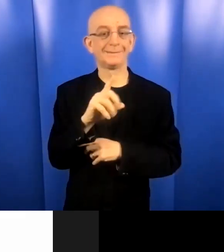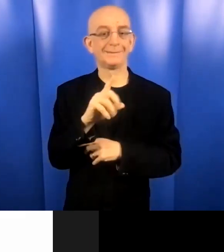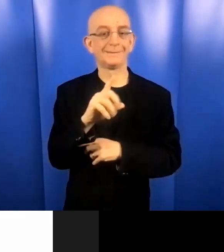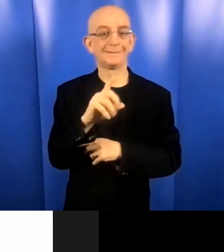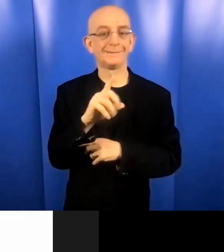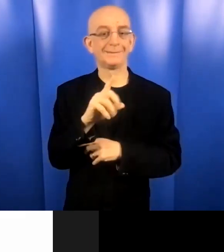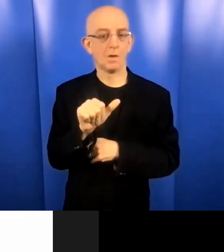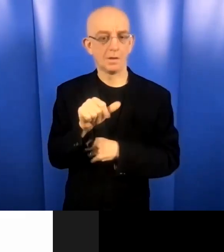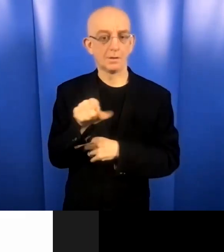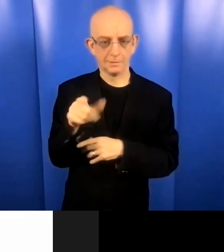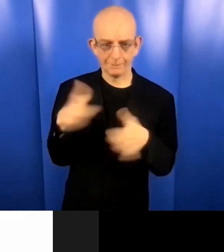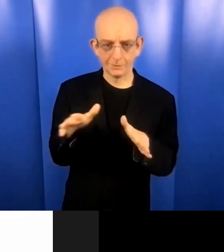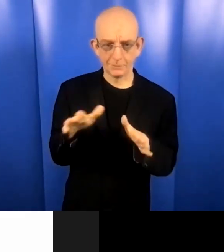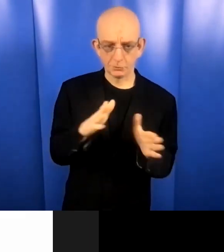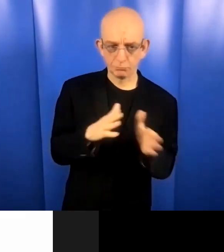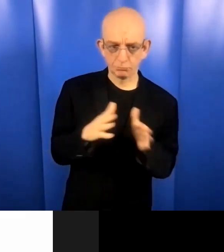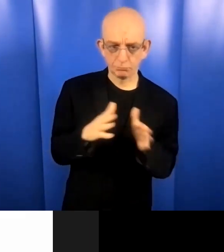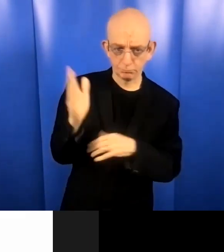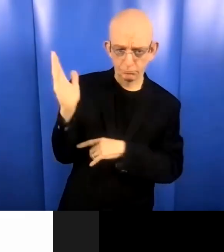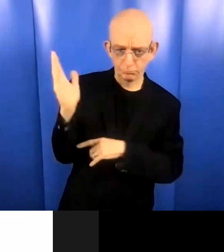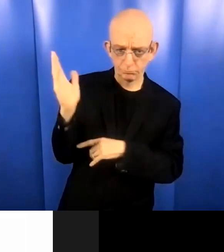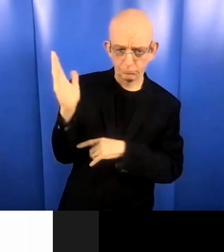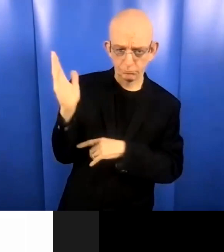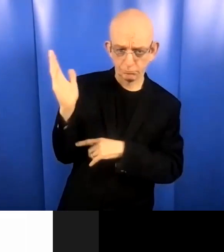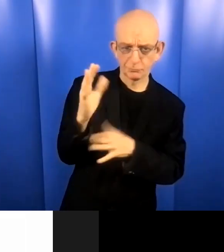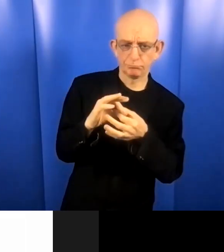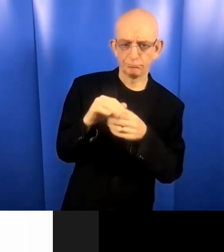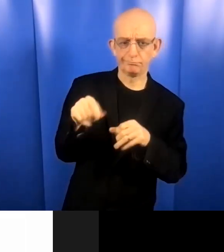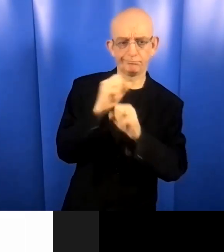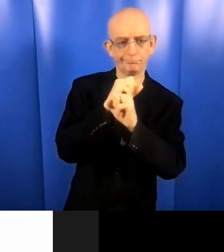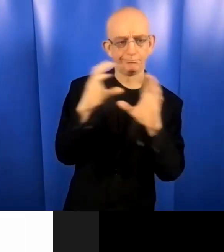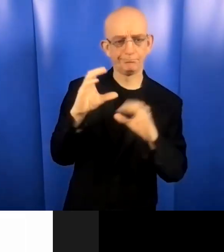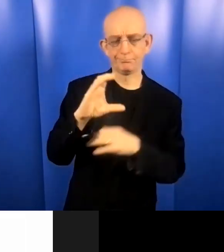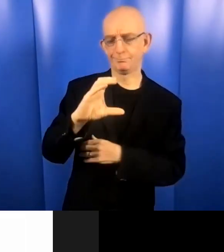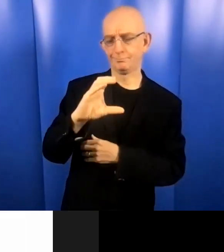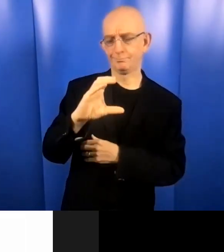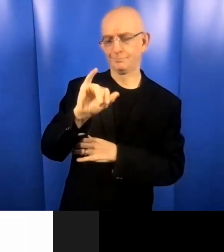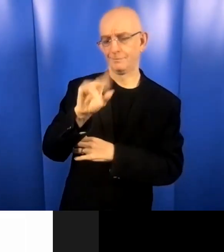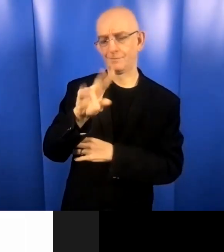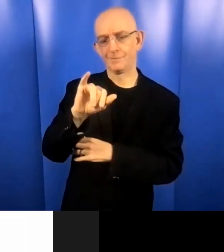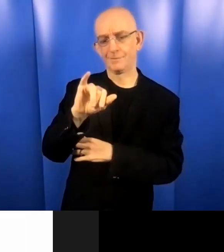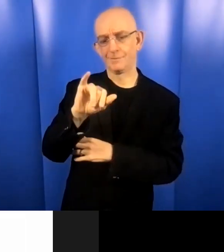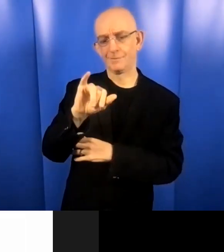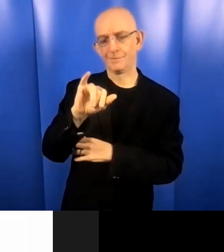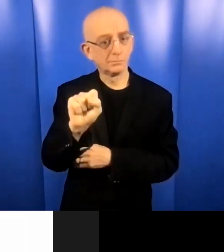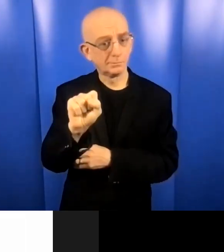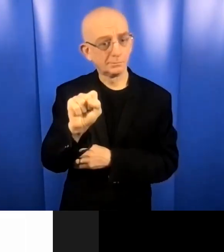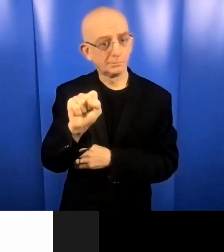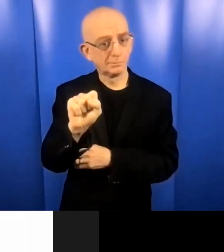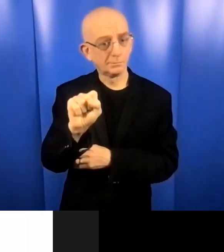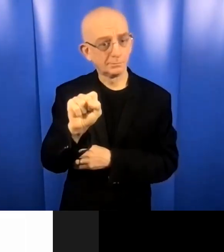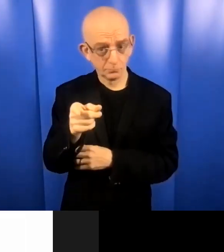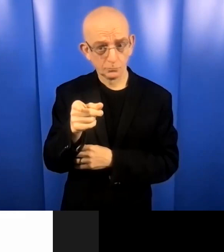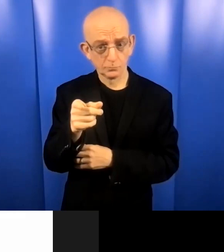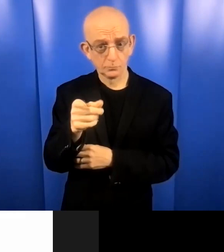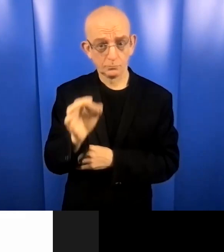about Civicus and what is the state of the civic space today, and